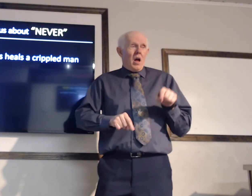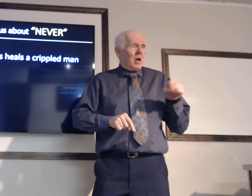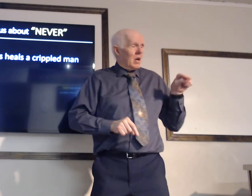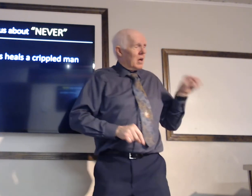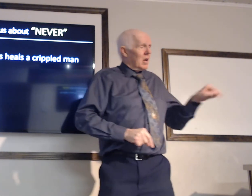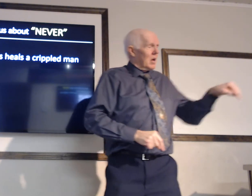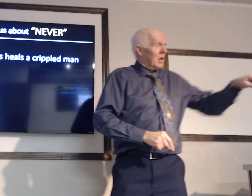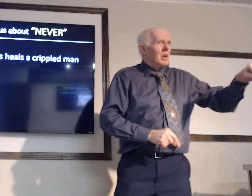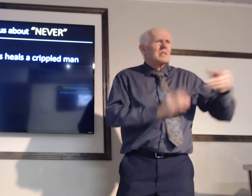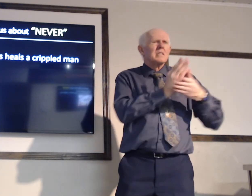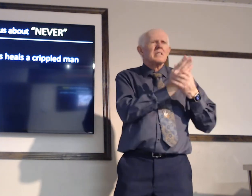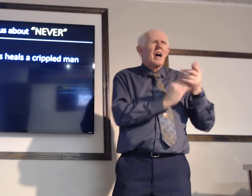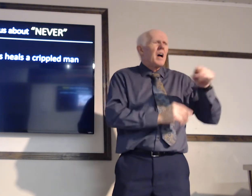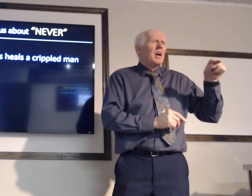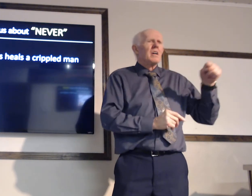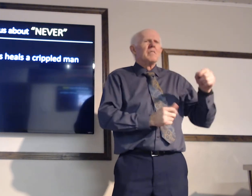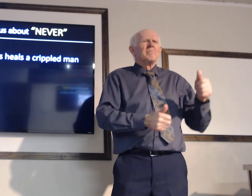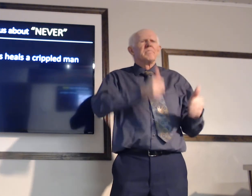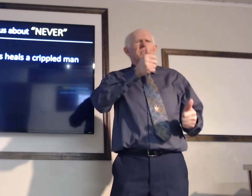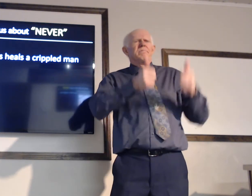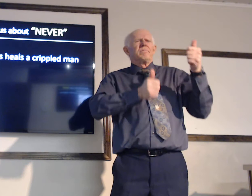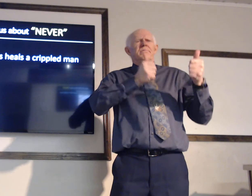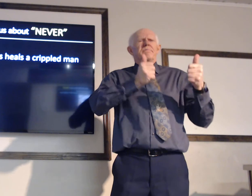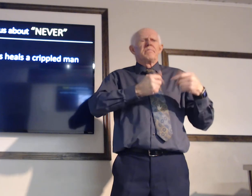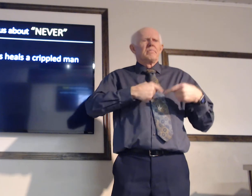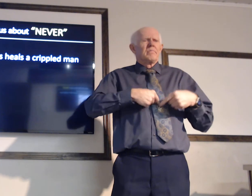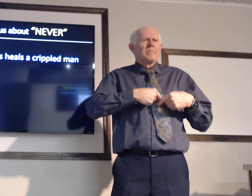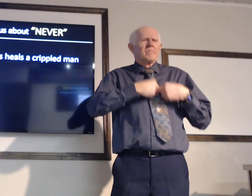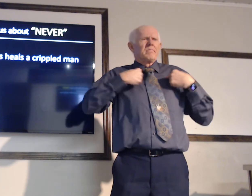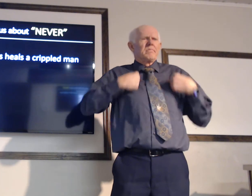forgiven," while all these other people were standing and watching.